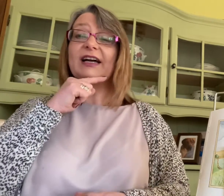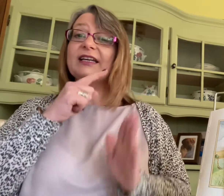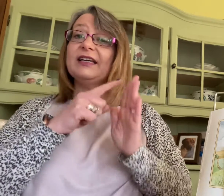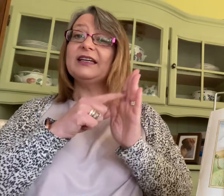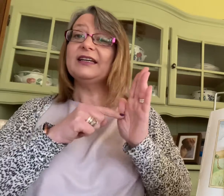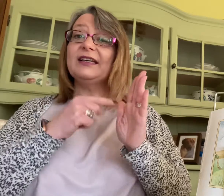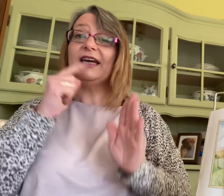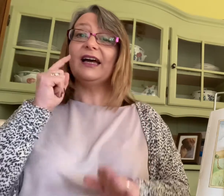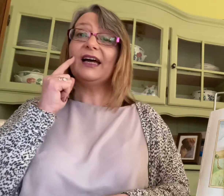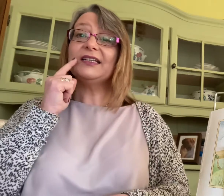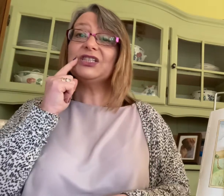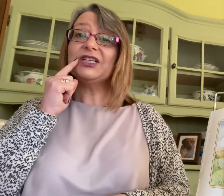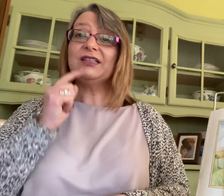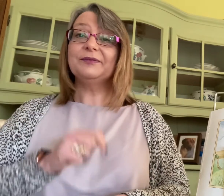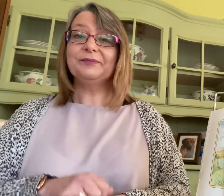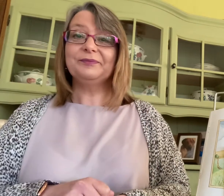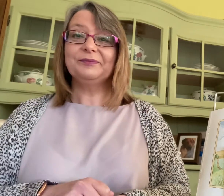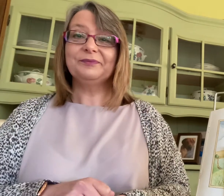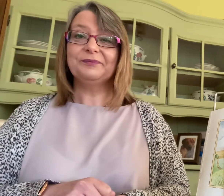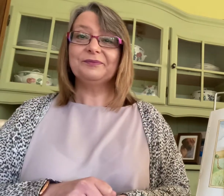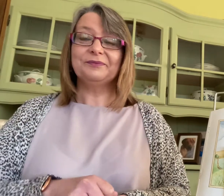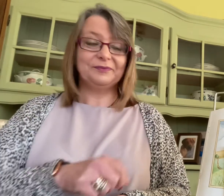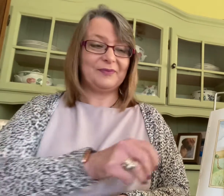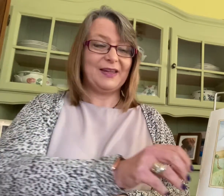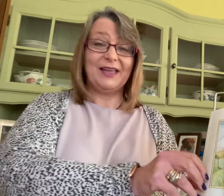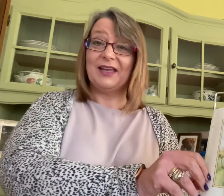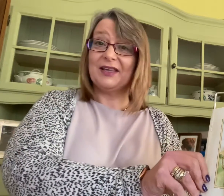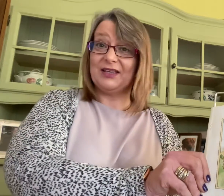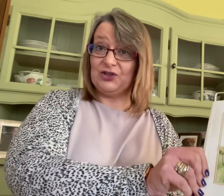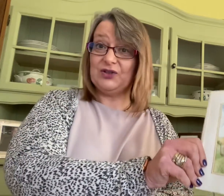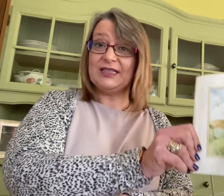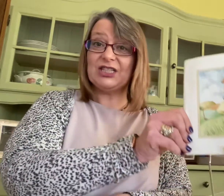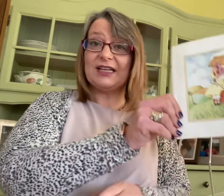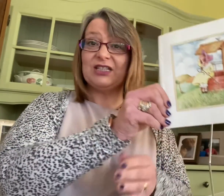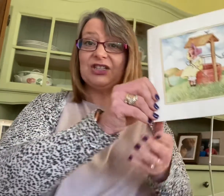and Jill. Can you see Jack and Jill?